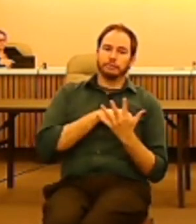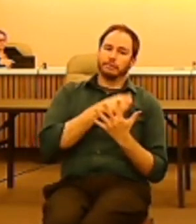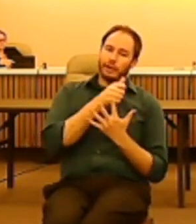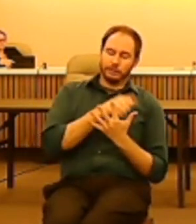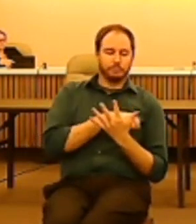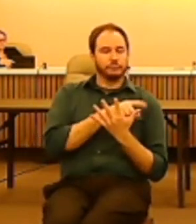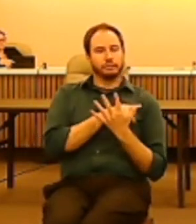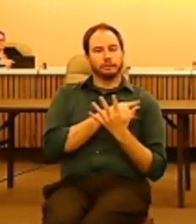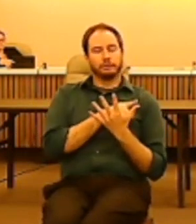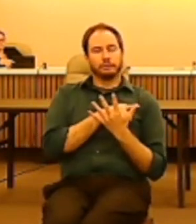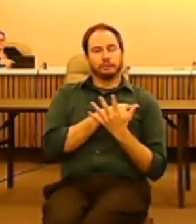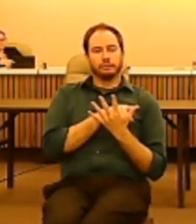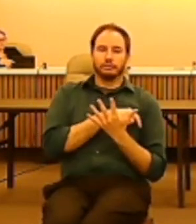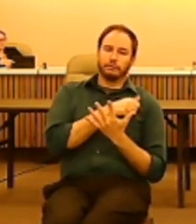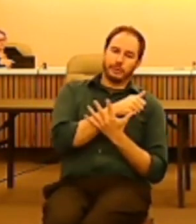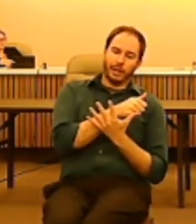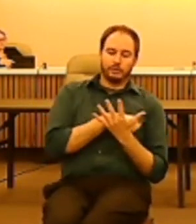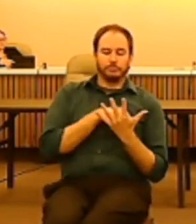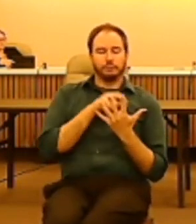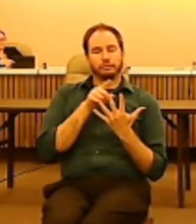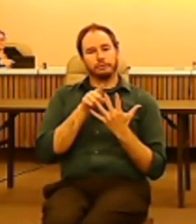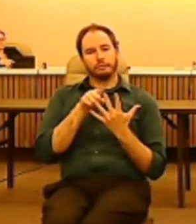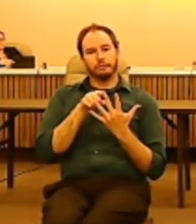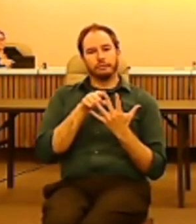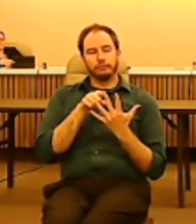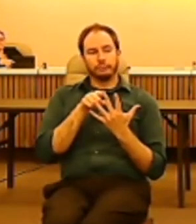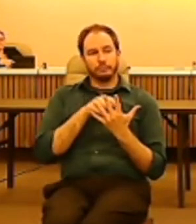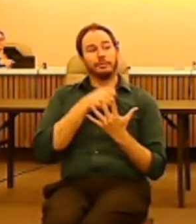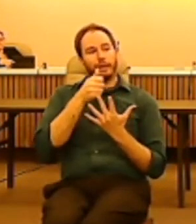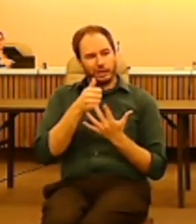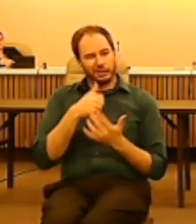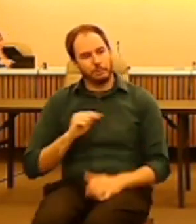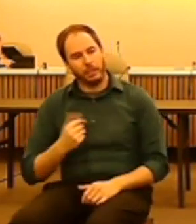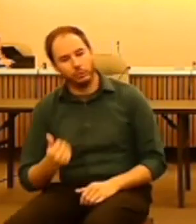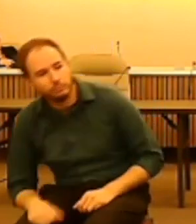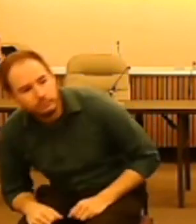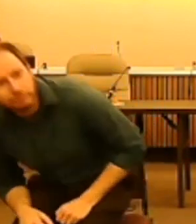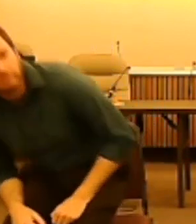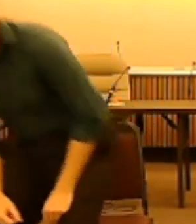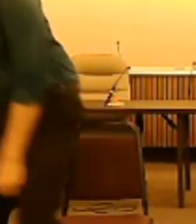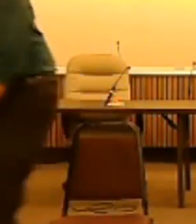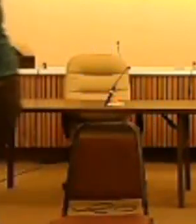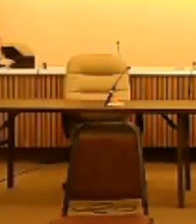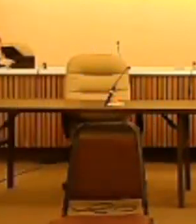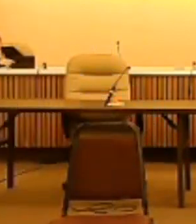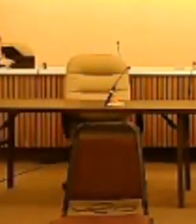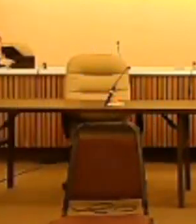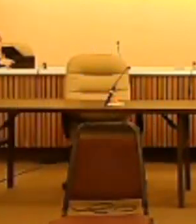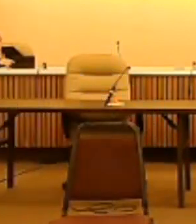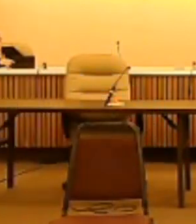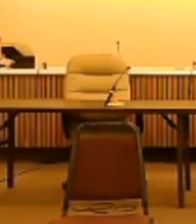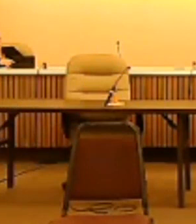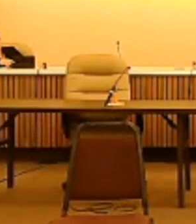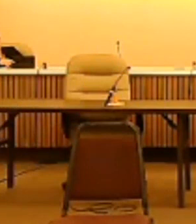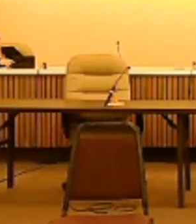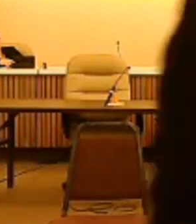Page. Aye. Councilmember Blanca. Aye. Supervisor Schultz. Aye. Mr. Supervisor, fellow town board members, I